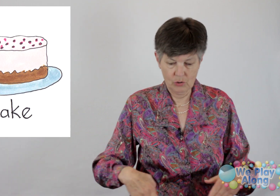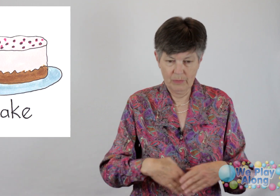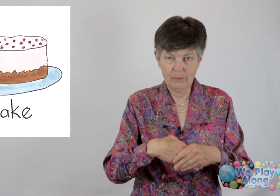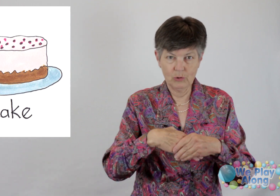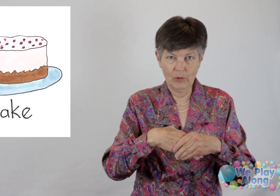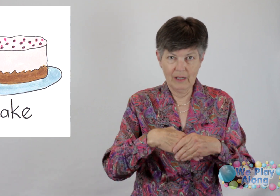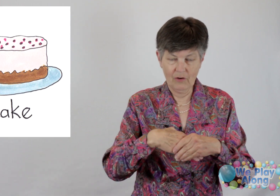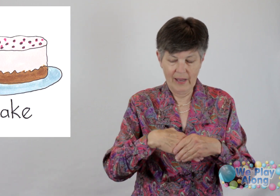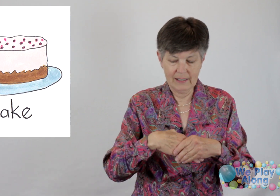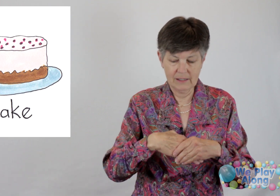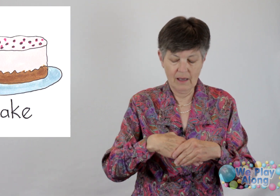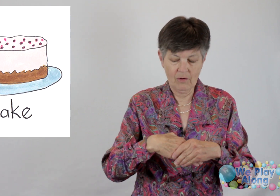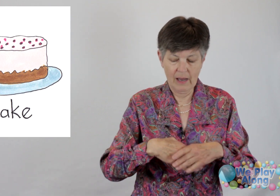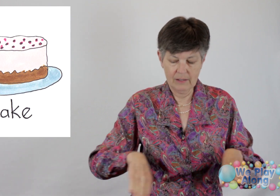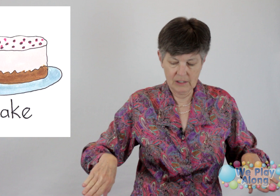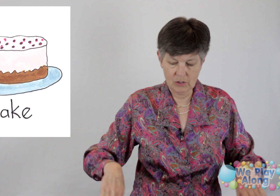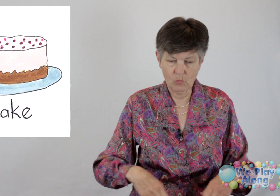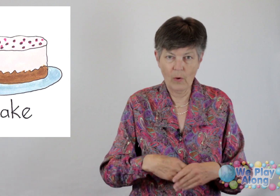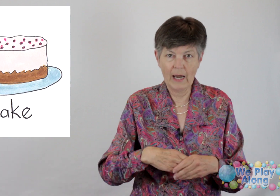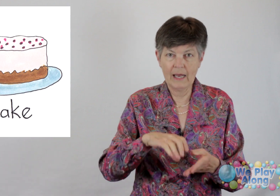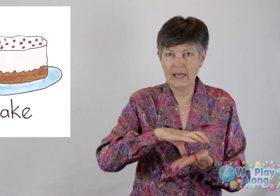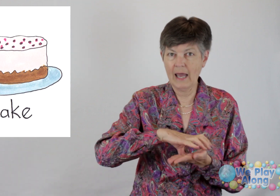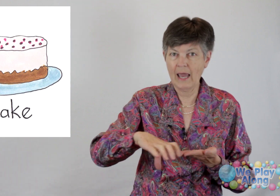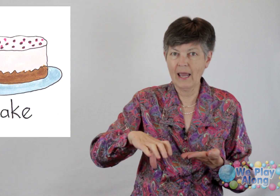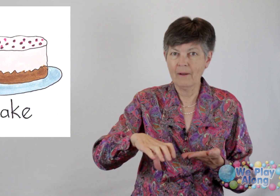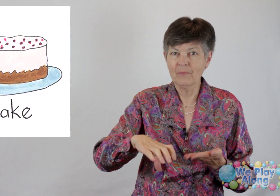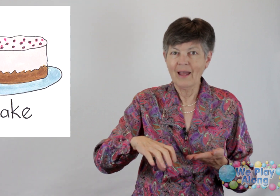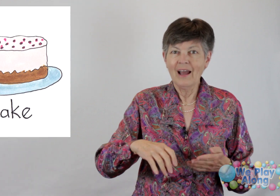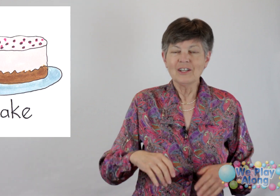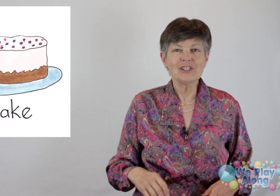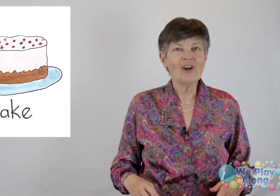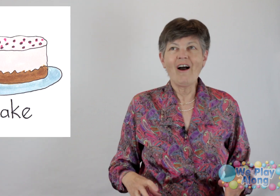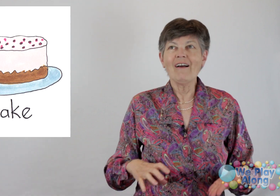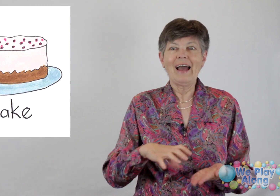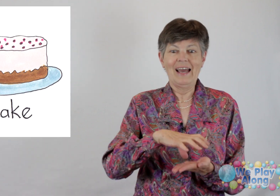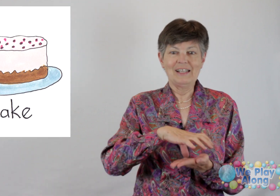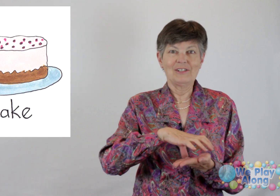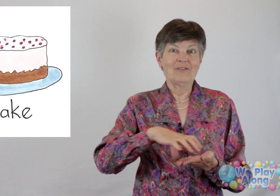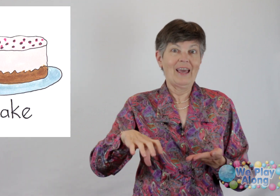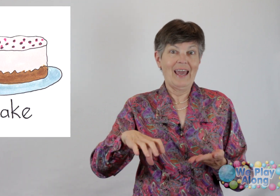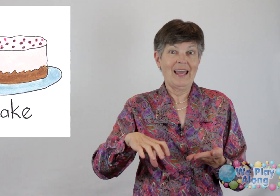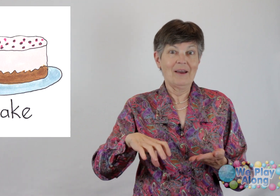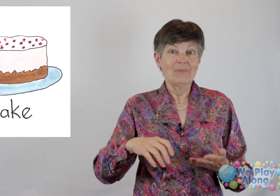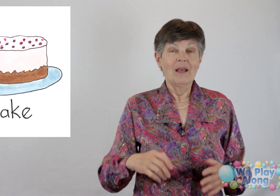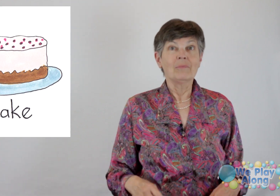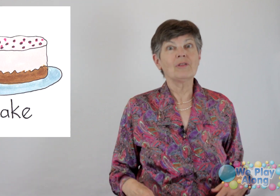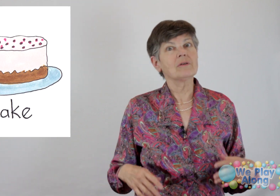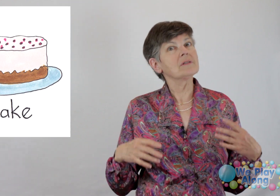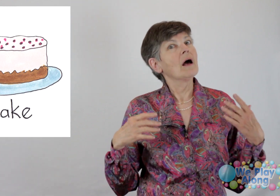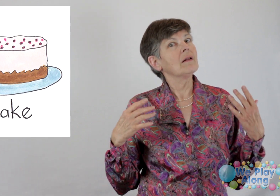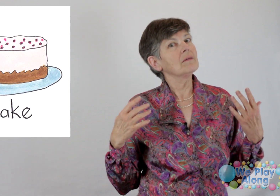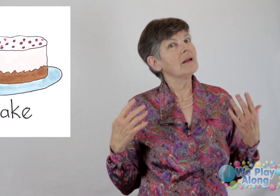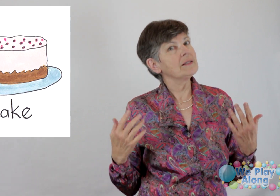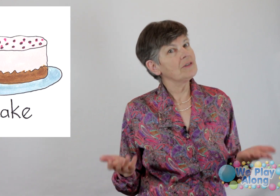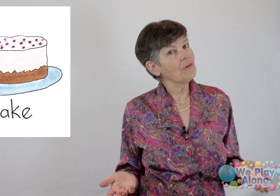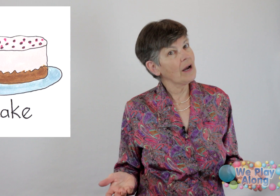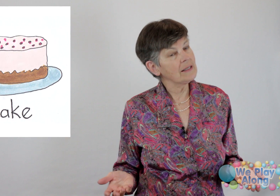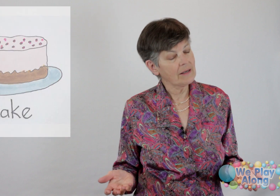two people joining their hands together, right? This is wedding cake. Just all kinds of cake. But there's lots of different kinds of